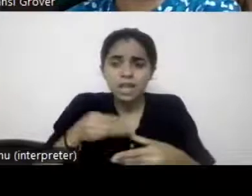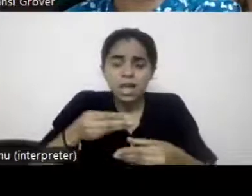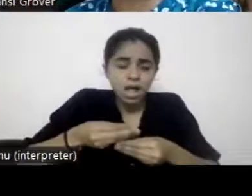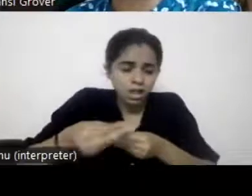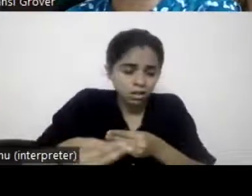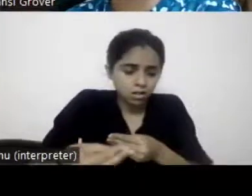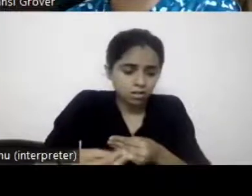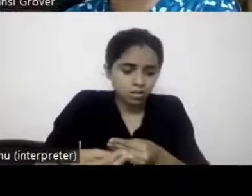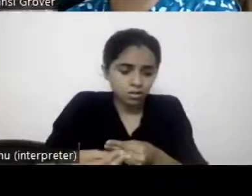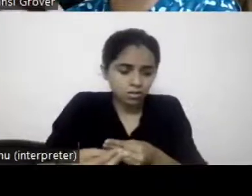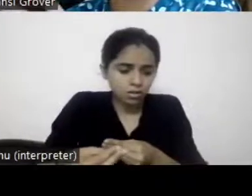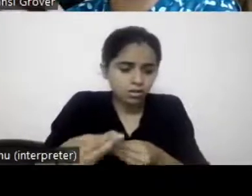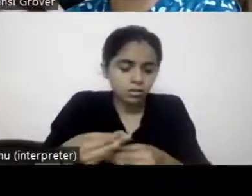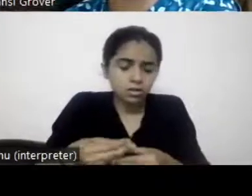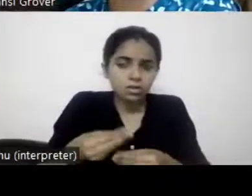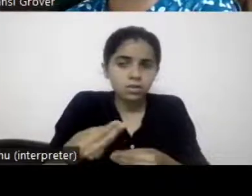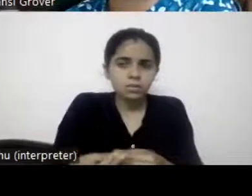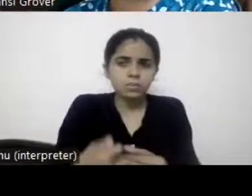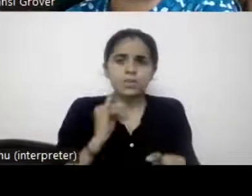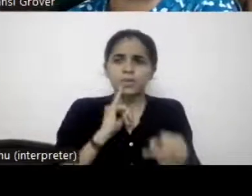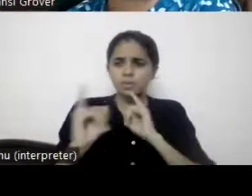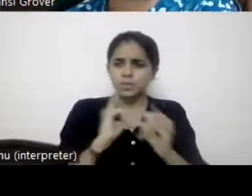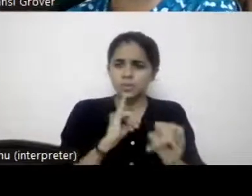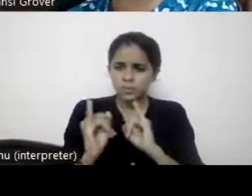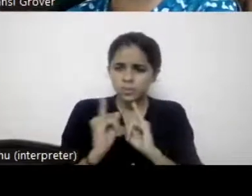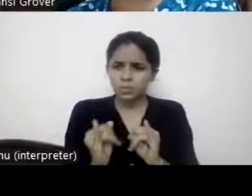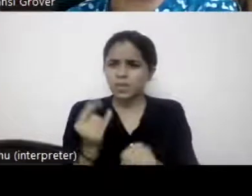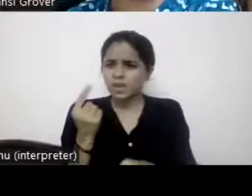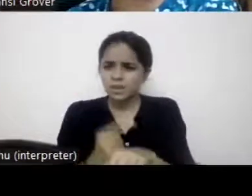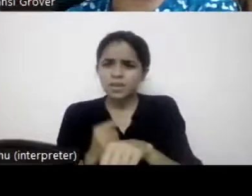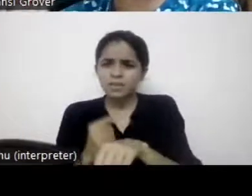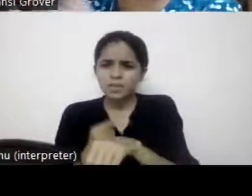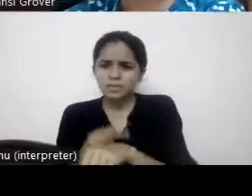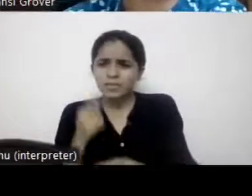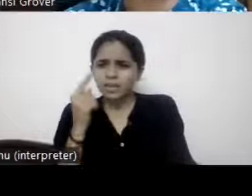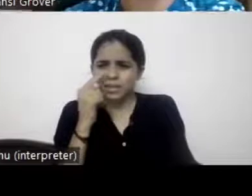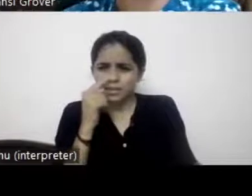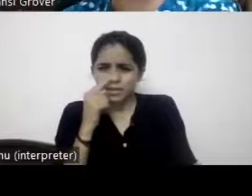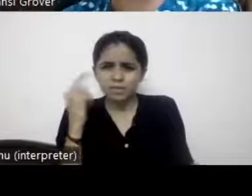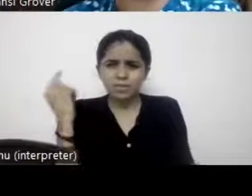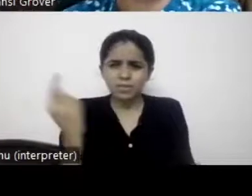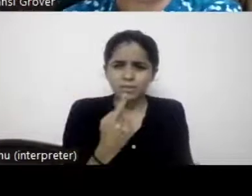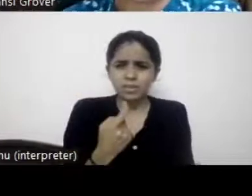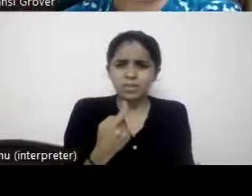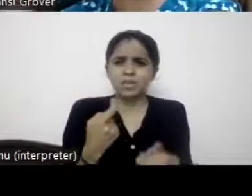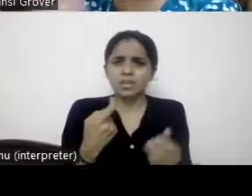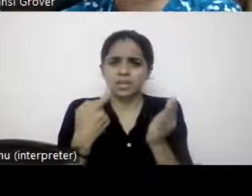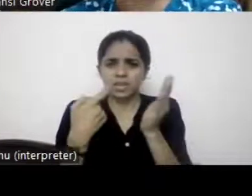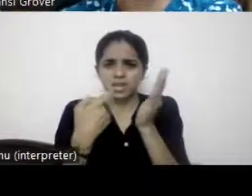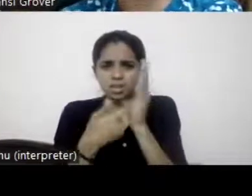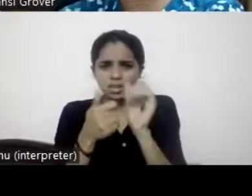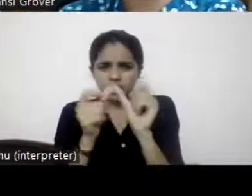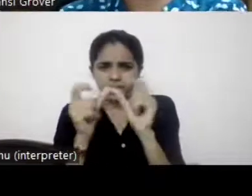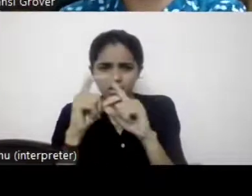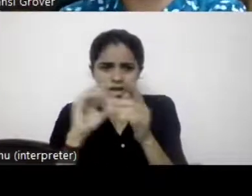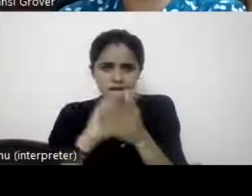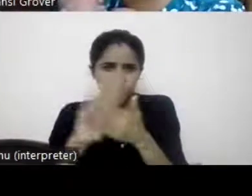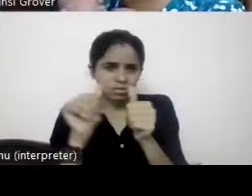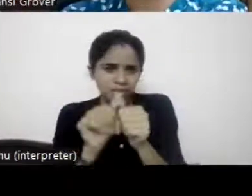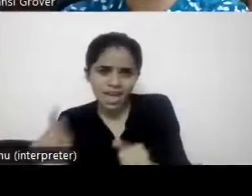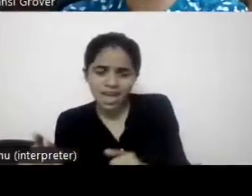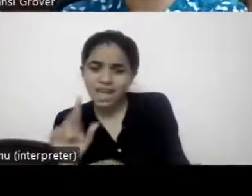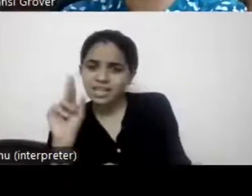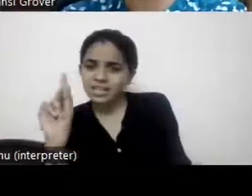Sandhya Limai interviewed these different girls. One of them is Radha, the other is Hasina, and she writes,